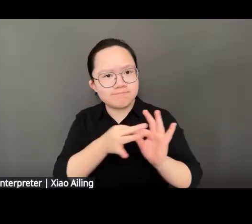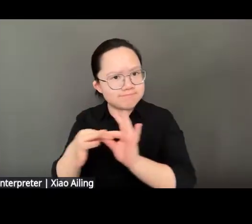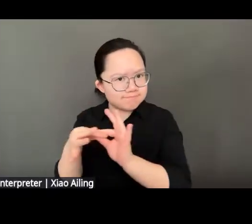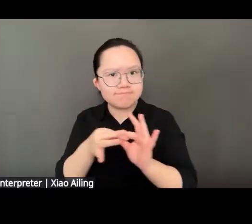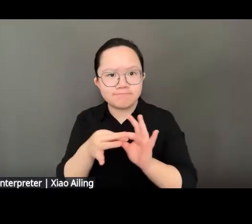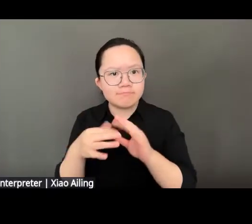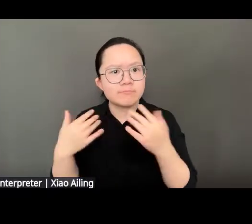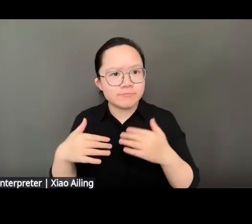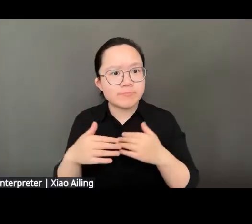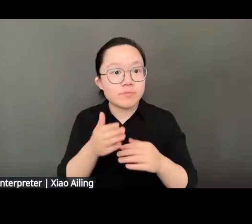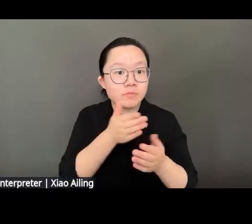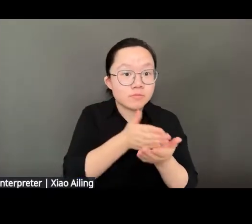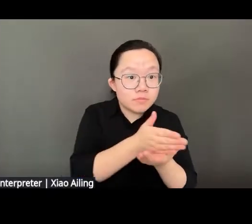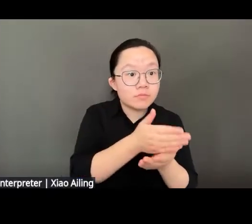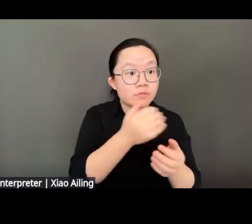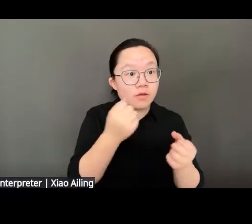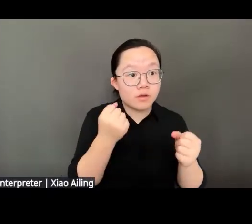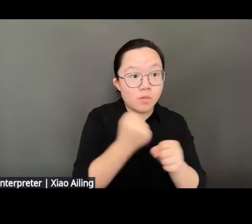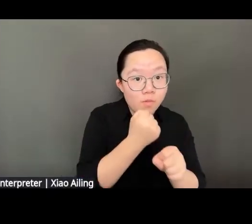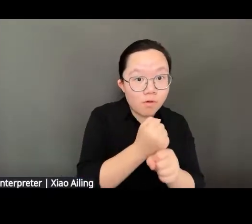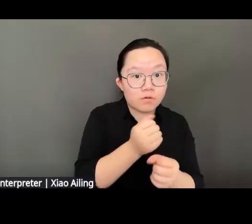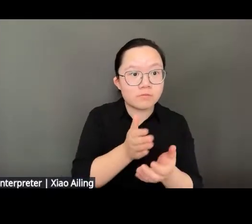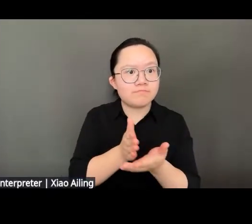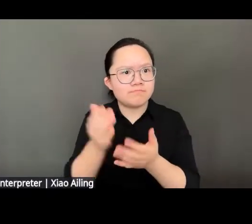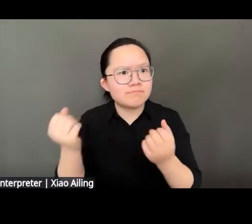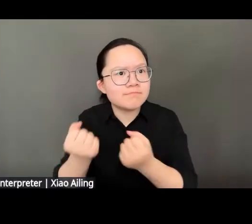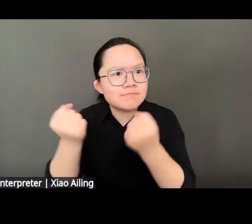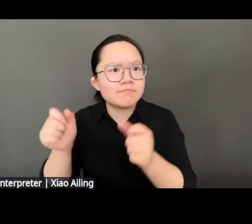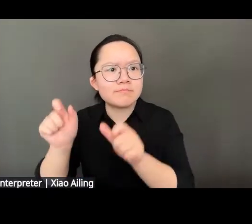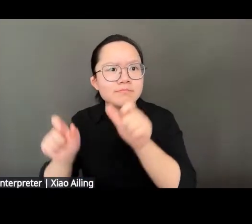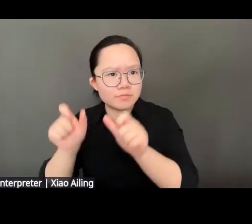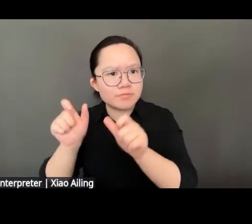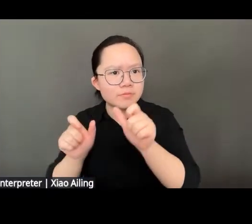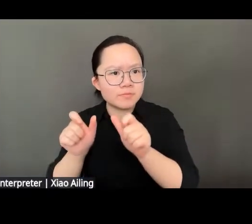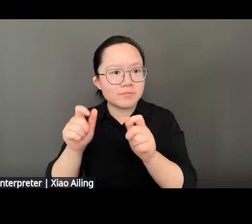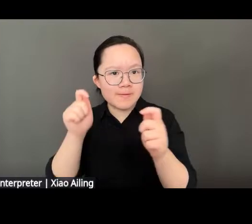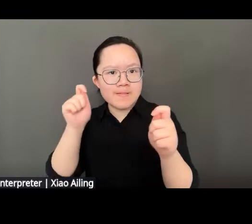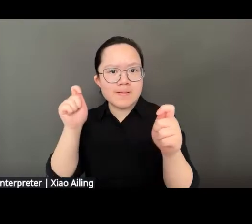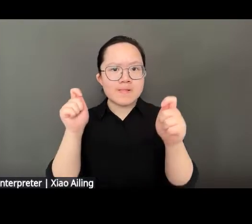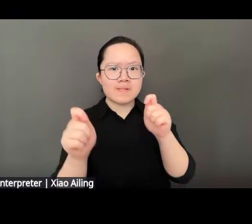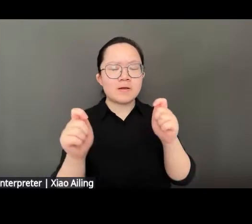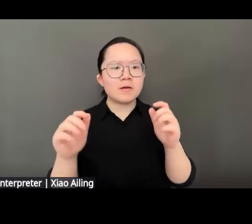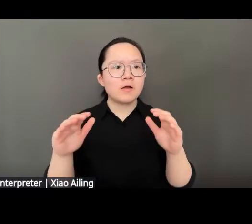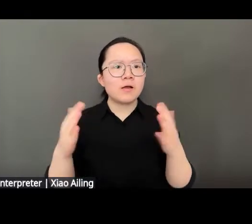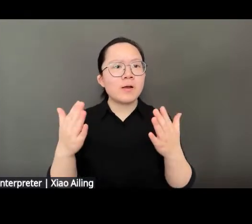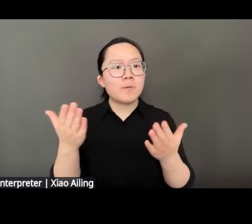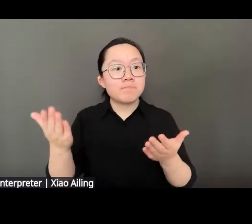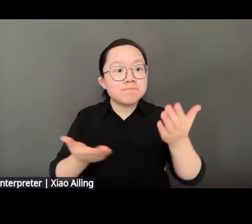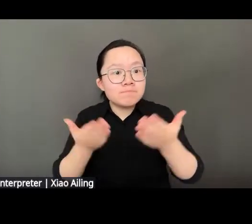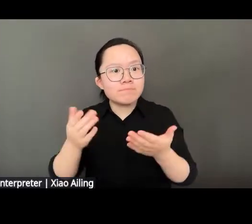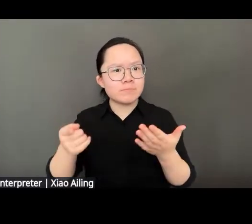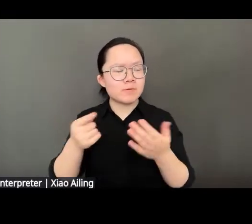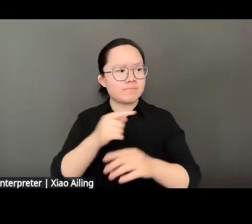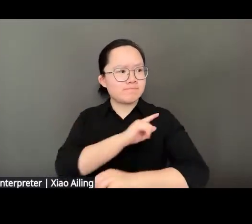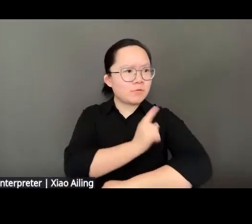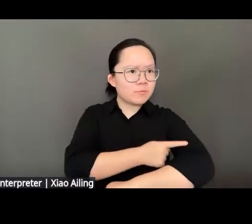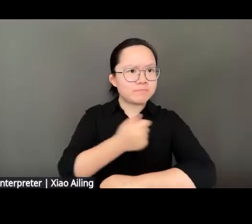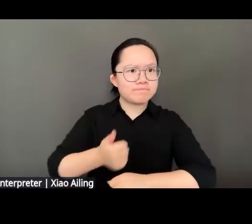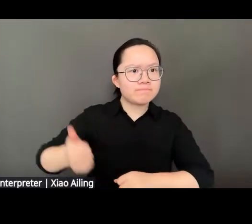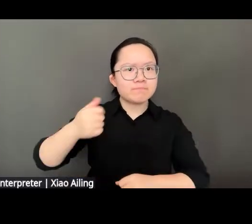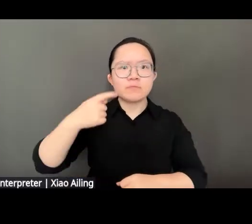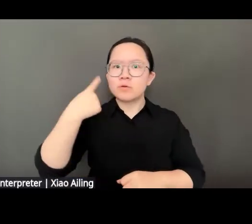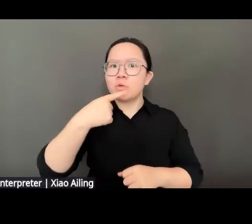there has to be a shift from invitation to shared authority. And that, I think, is the real challenge before